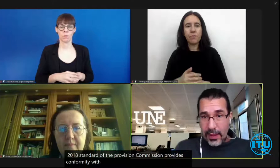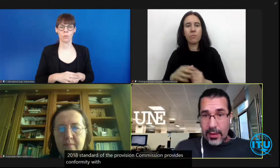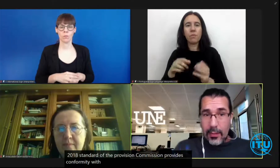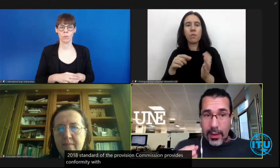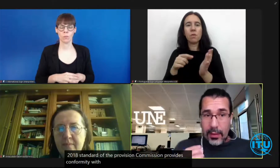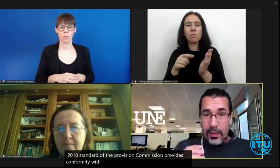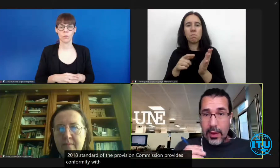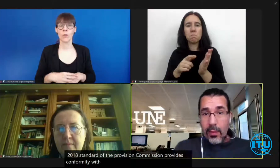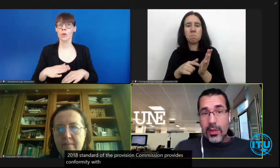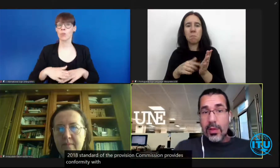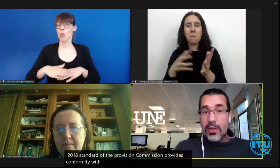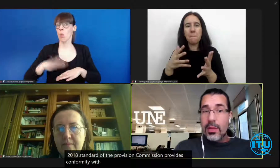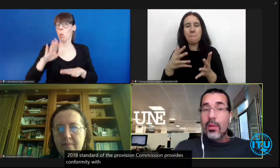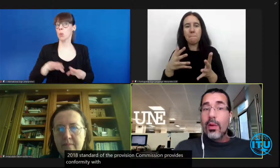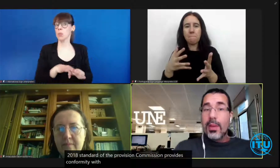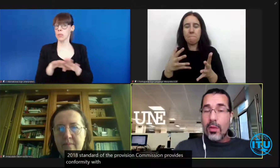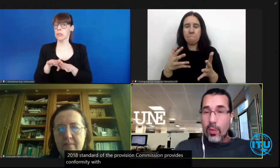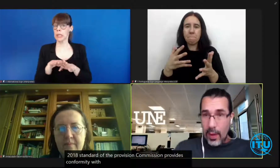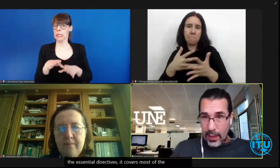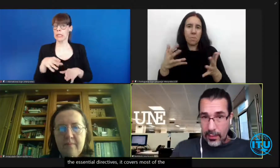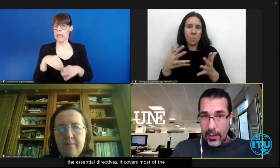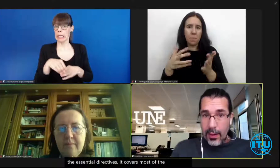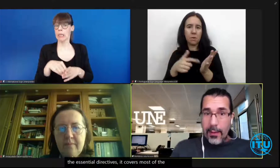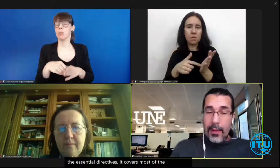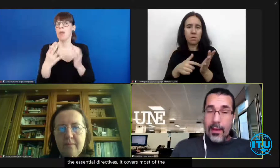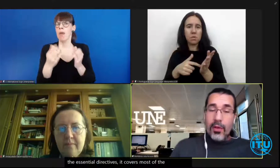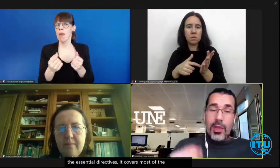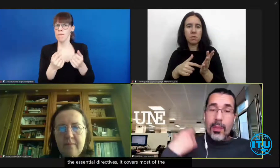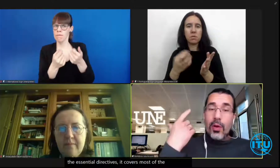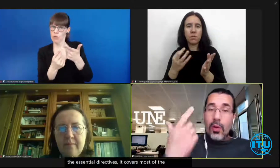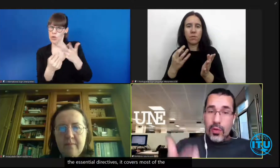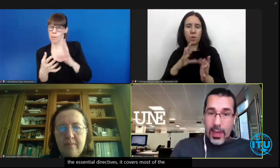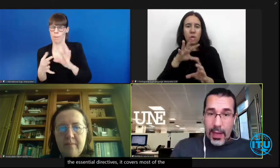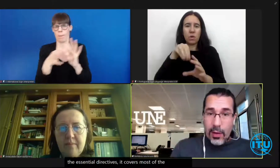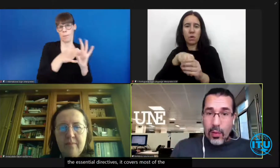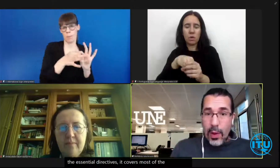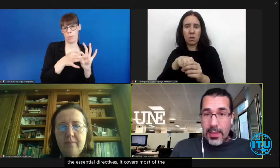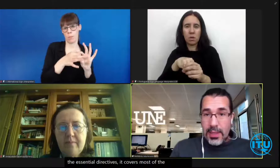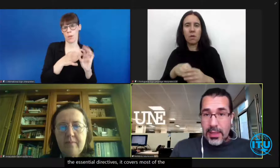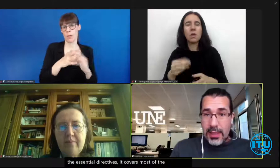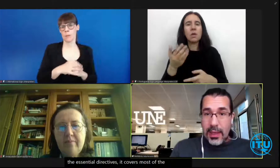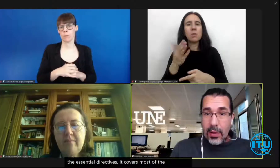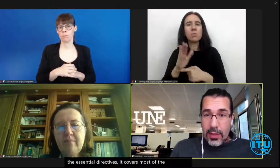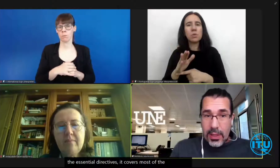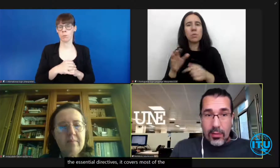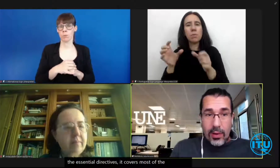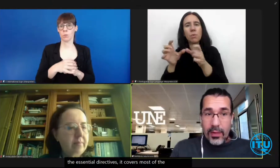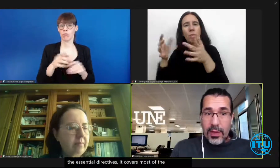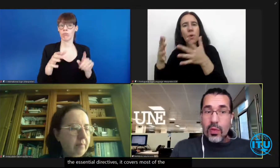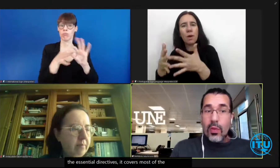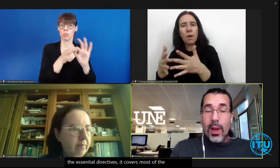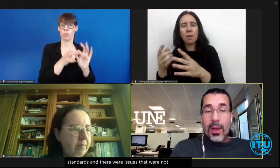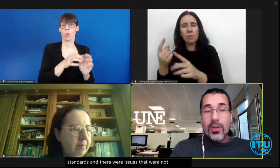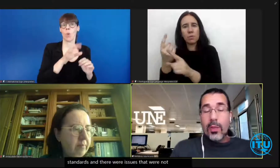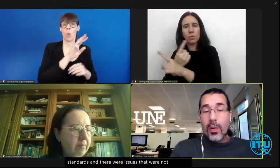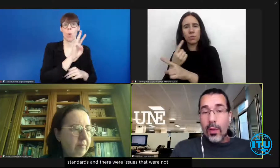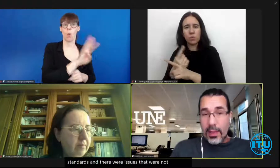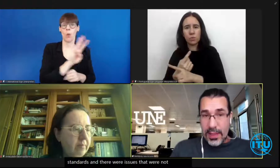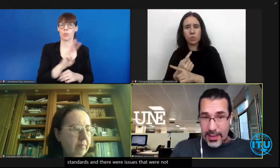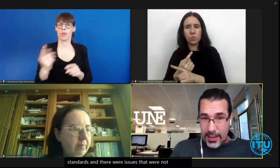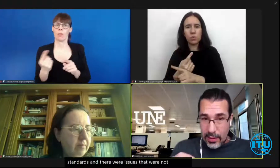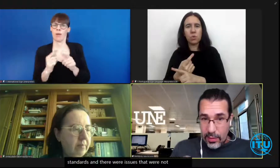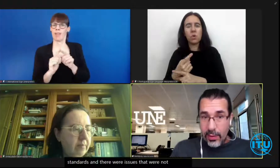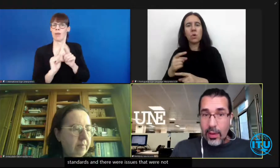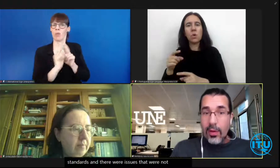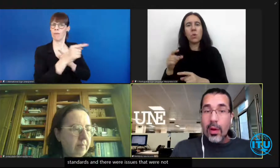parts of the standard, but there were some issues that were beyond WCAG. For example, Clause 9 on webs is a constant reference to WCAG